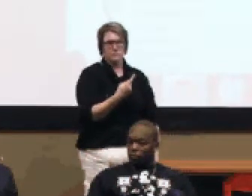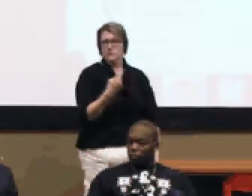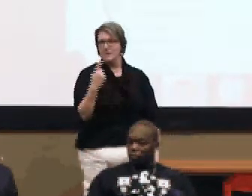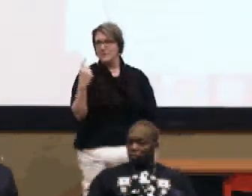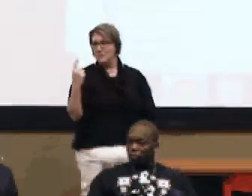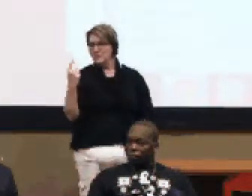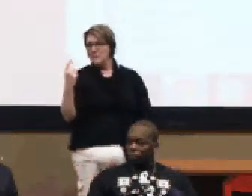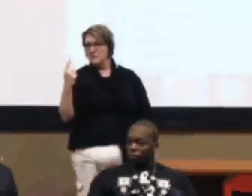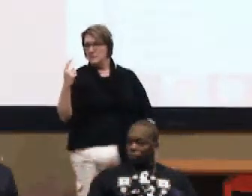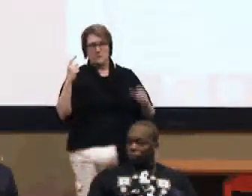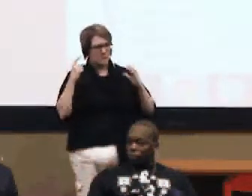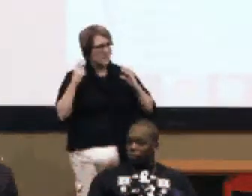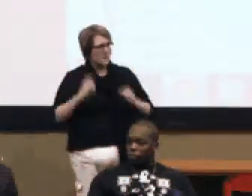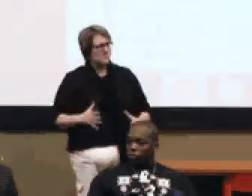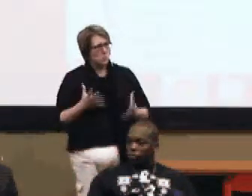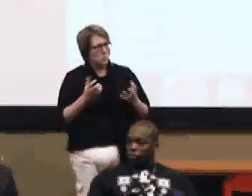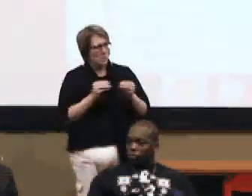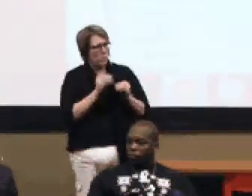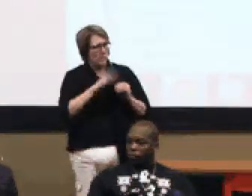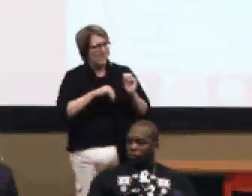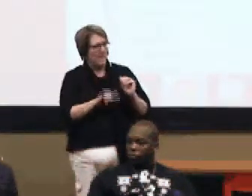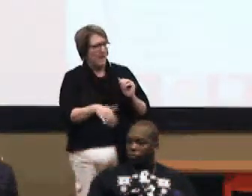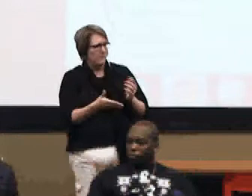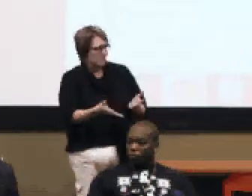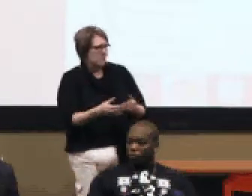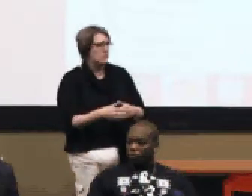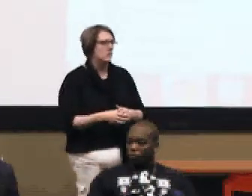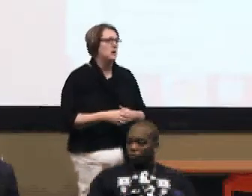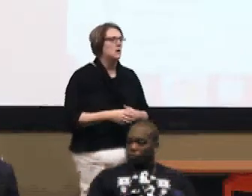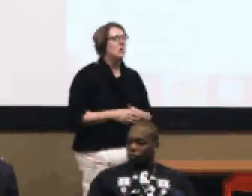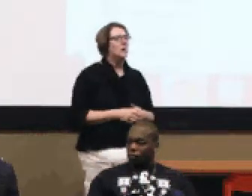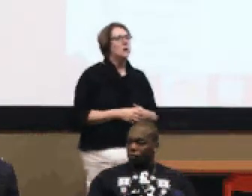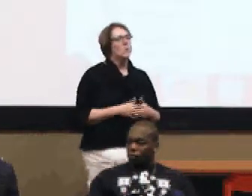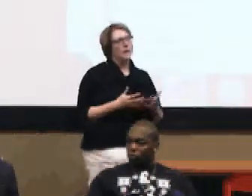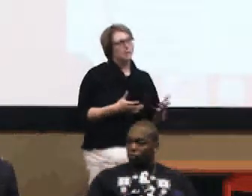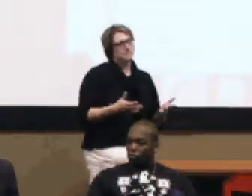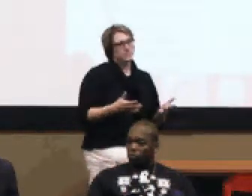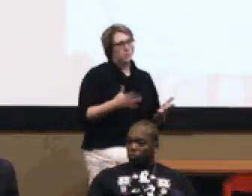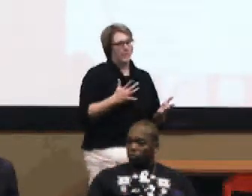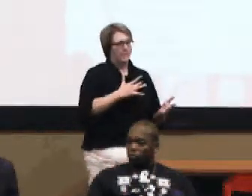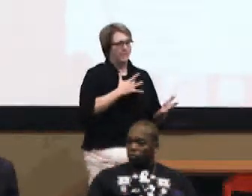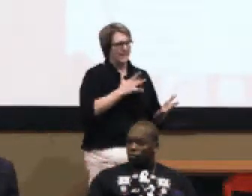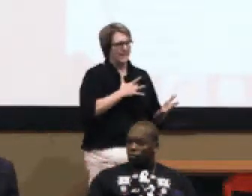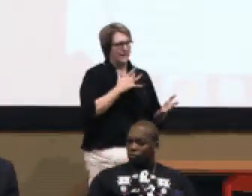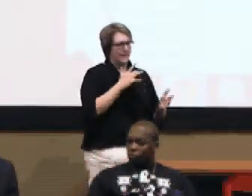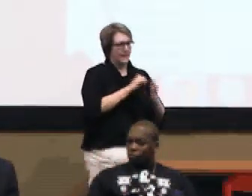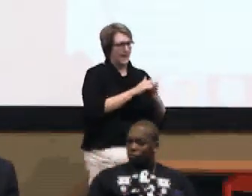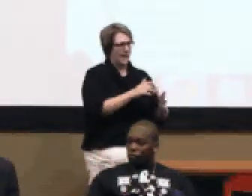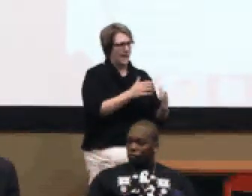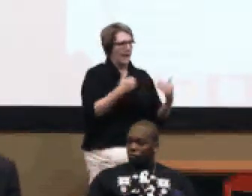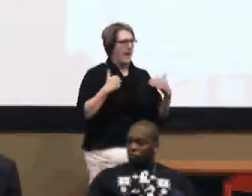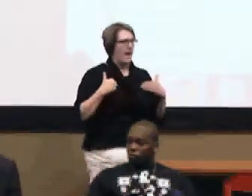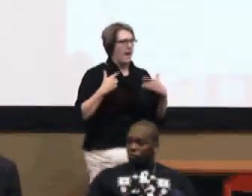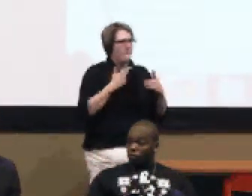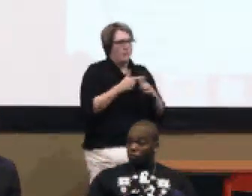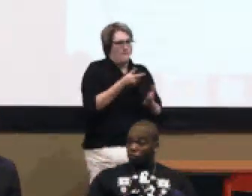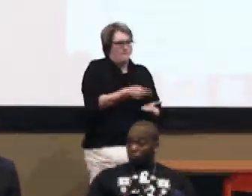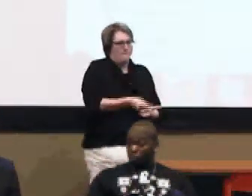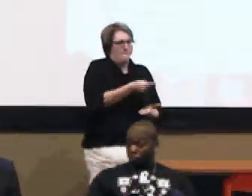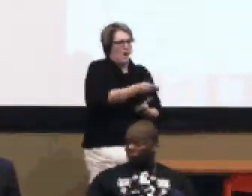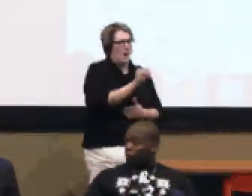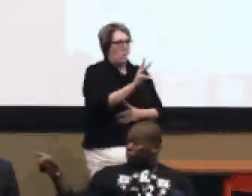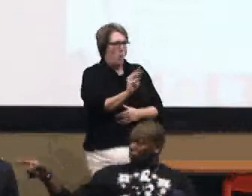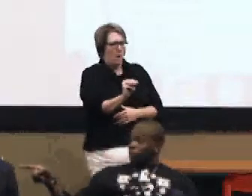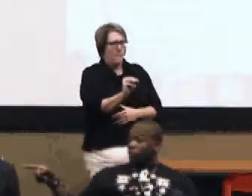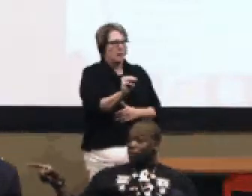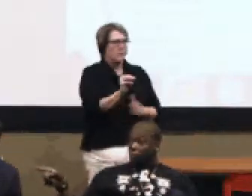Customers, a lot of customers want more than that. What is the feeling of work? What's the feeling that I get from buying from Walmart